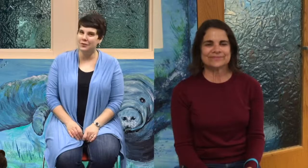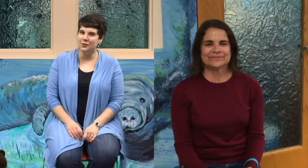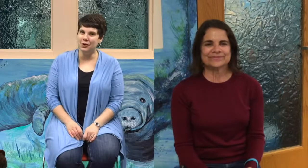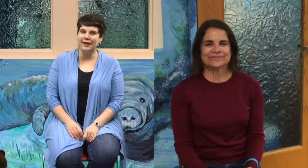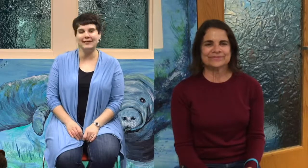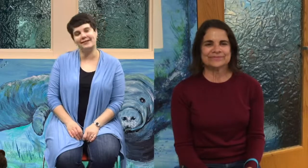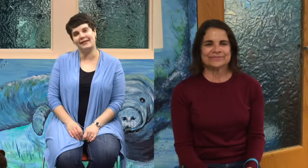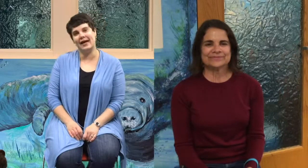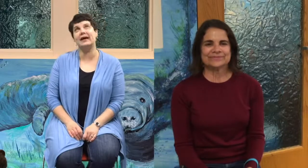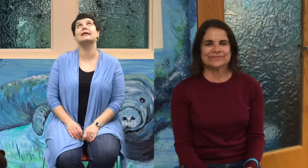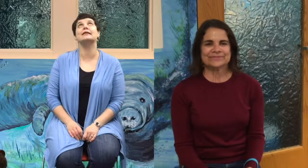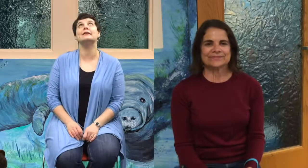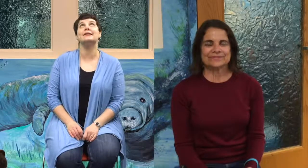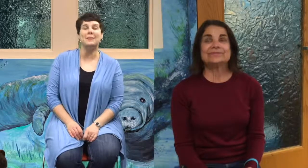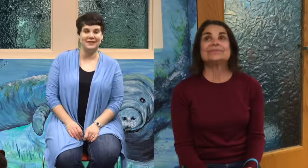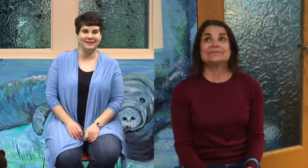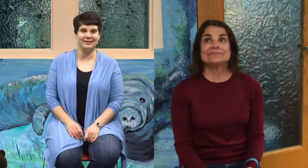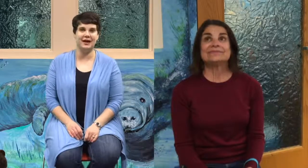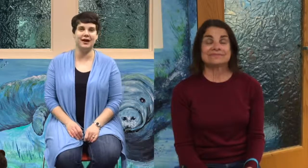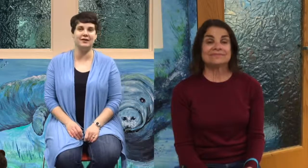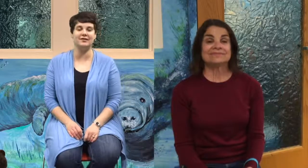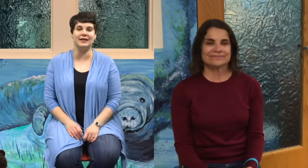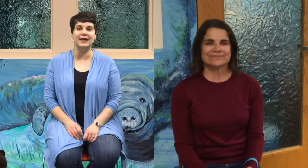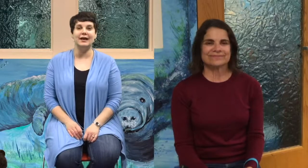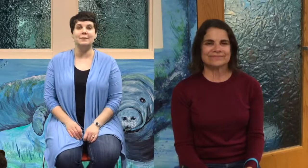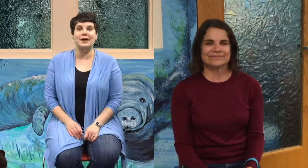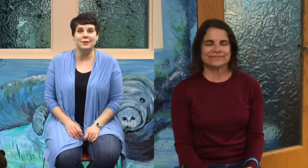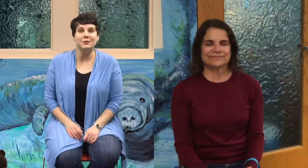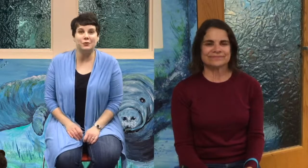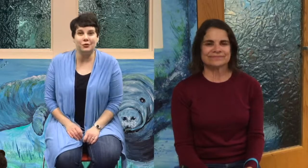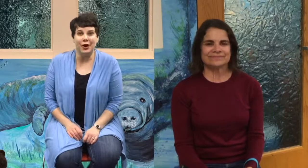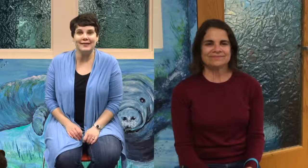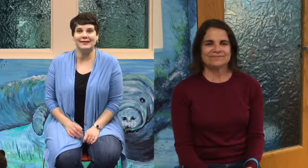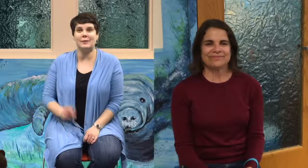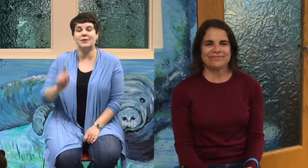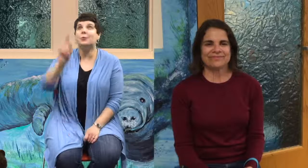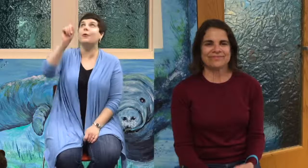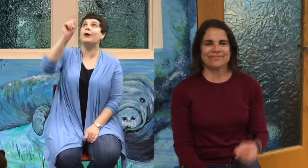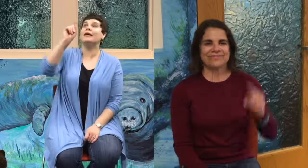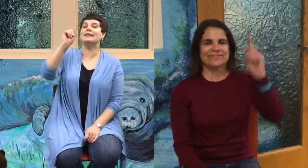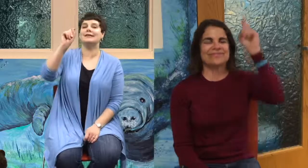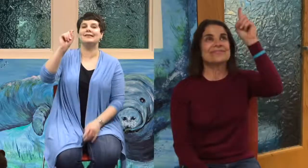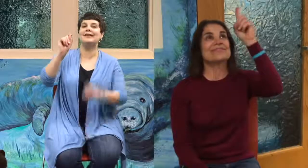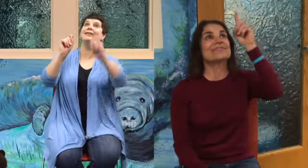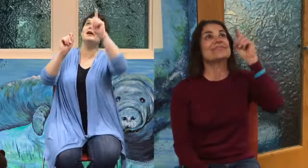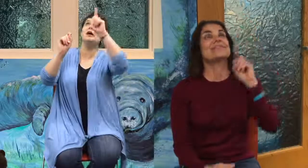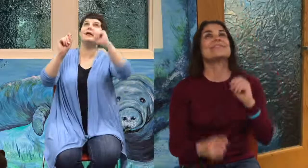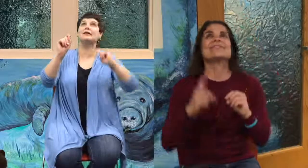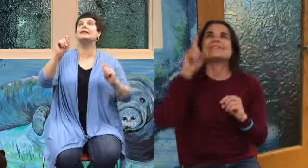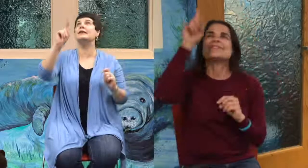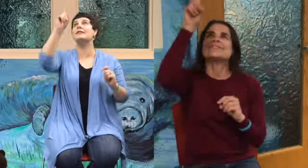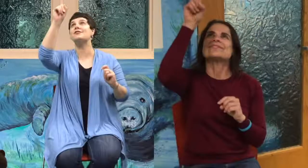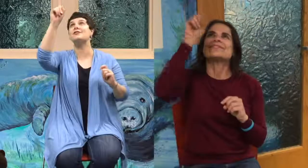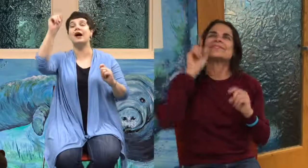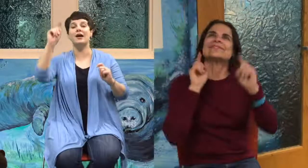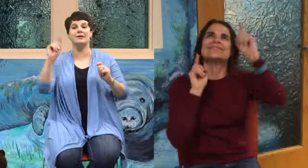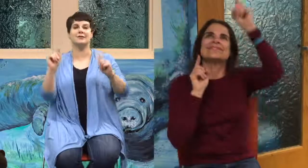gone outside and looked up at the stars, and maybe you saw some and you pointed and said, look, look at the stars,